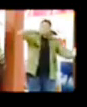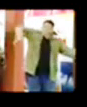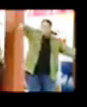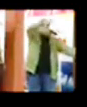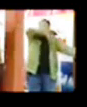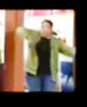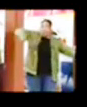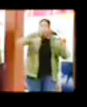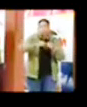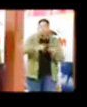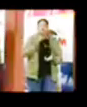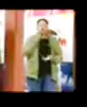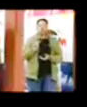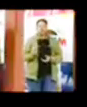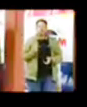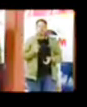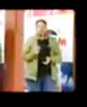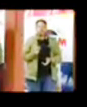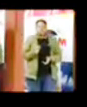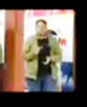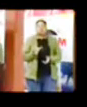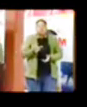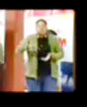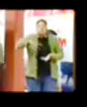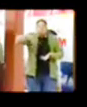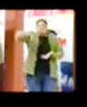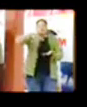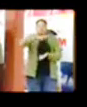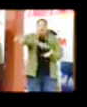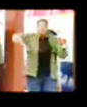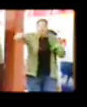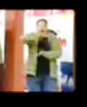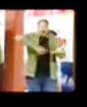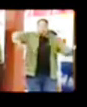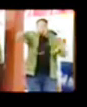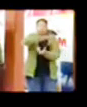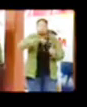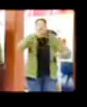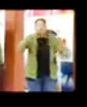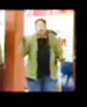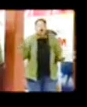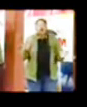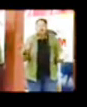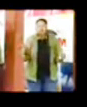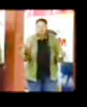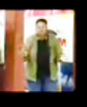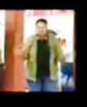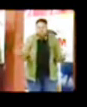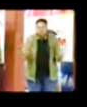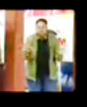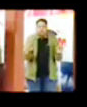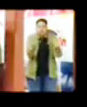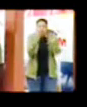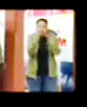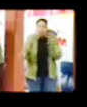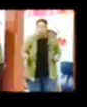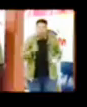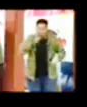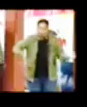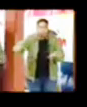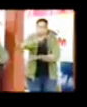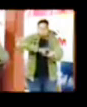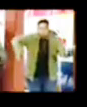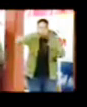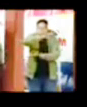or feeder bands as they are referred to. These take the moisture, as you see, from the southern part of the Caribbean, moving it into the